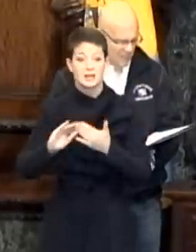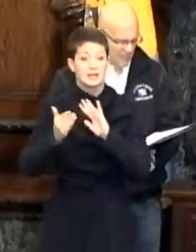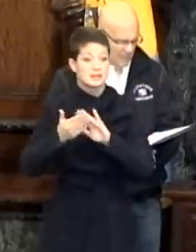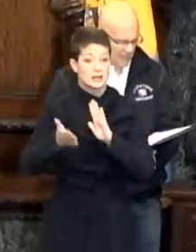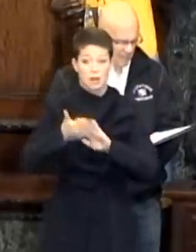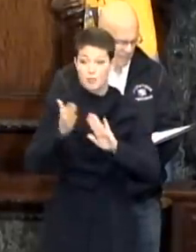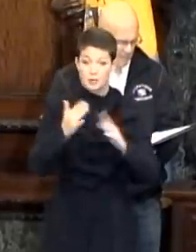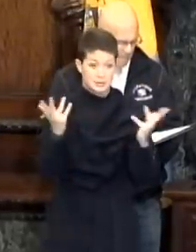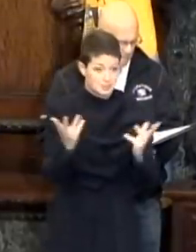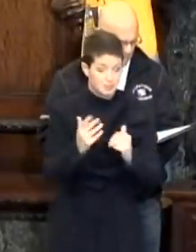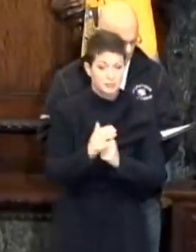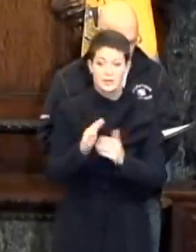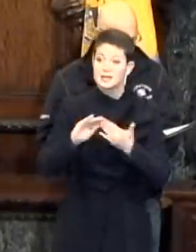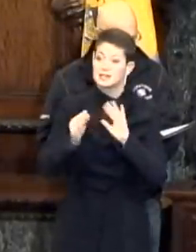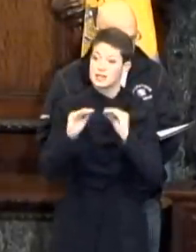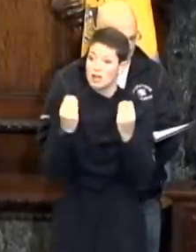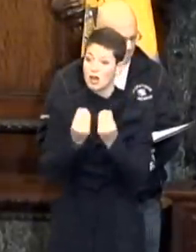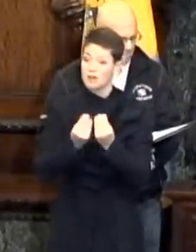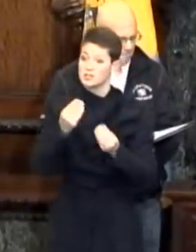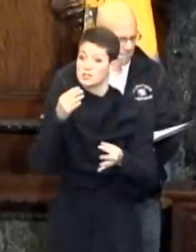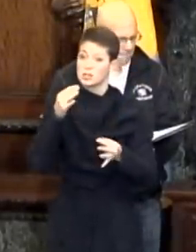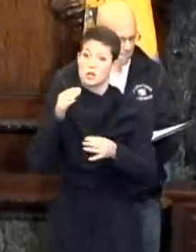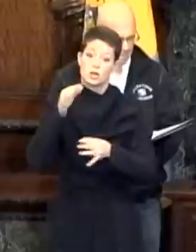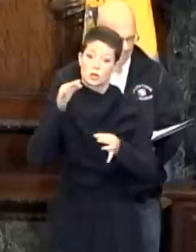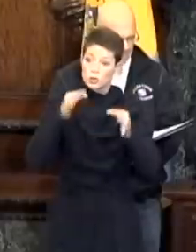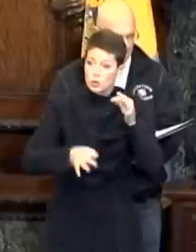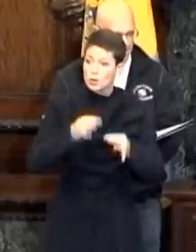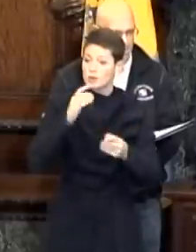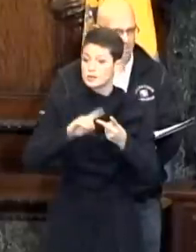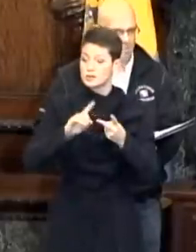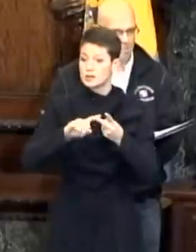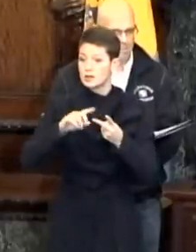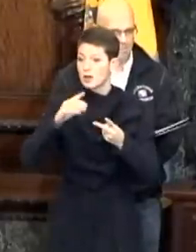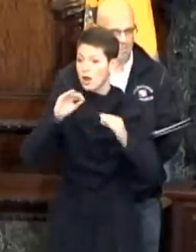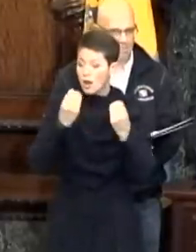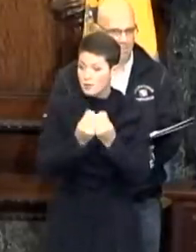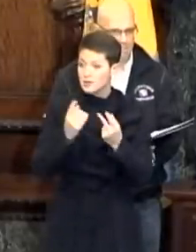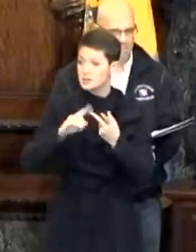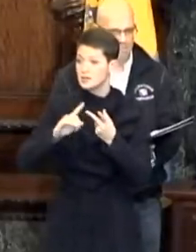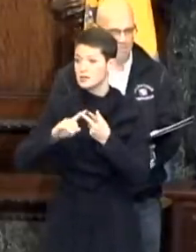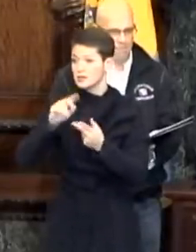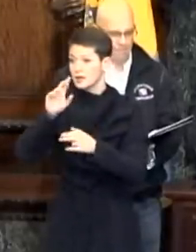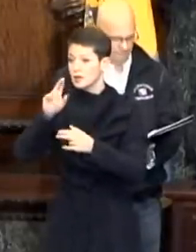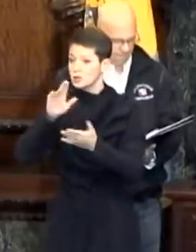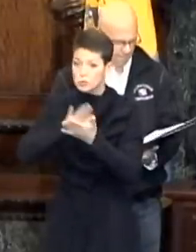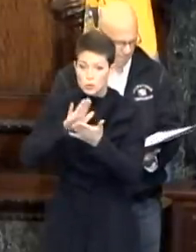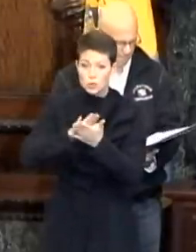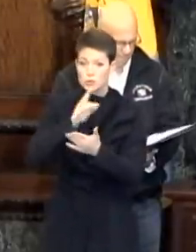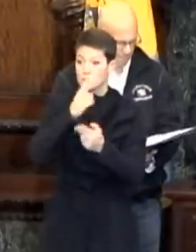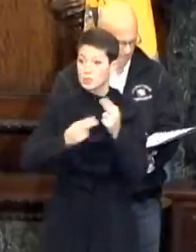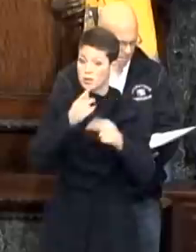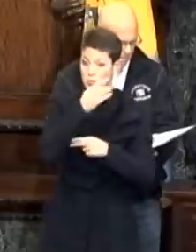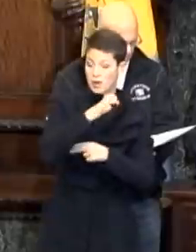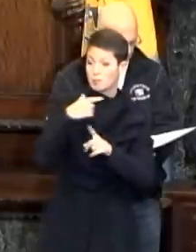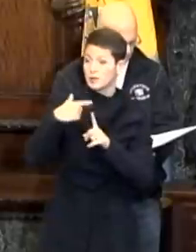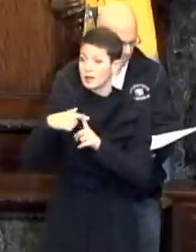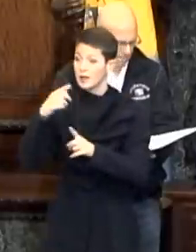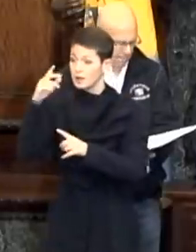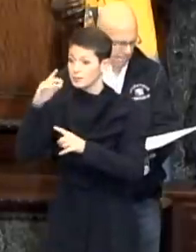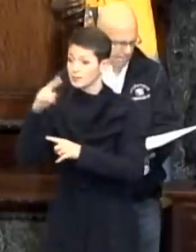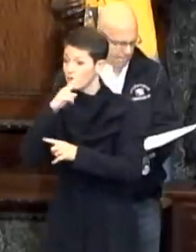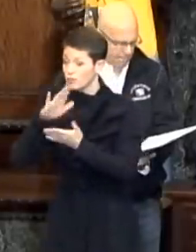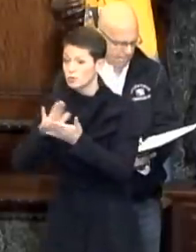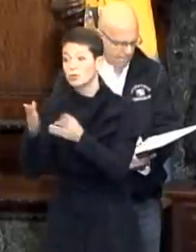operations, city offices, courts, public and parochial schools, as you well know by now, are closed today. The Philadelphia School